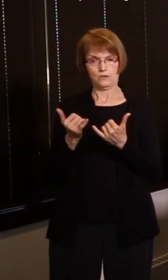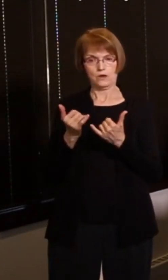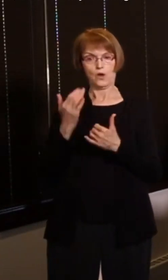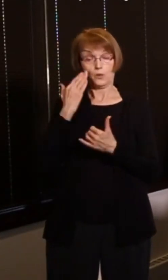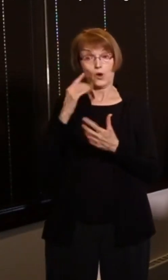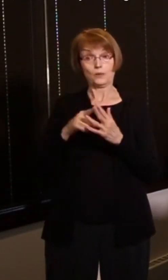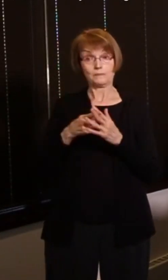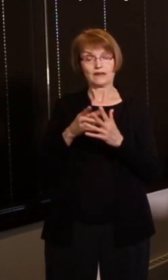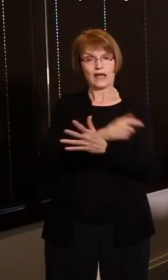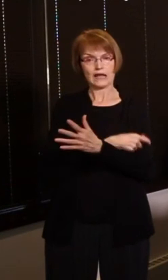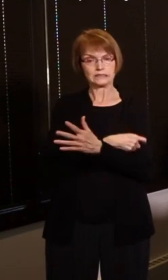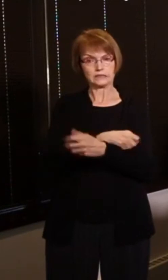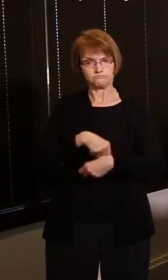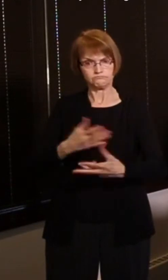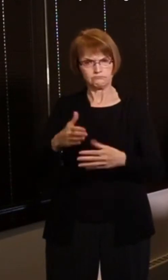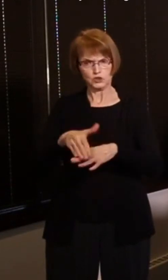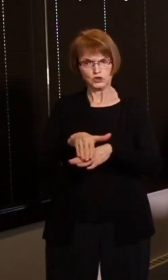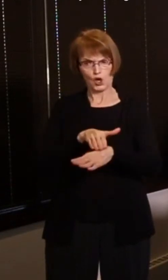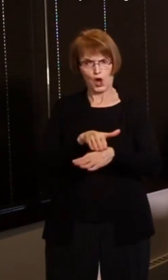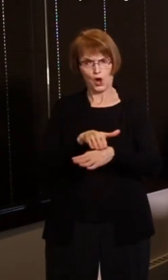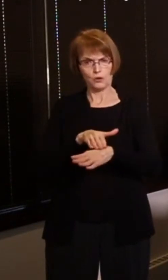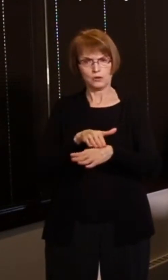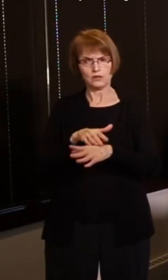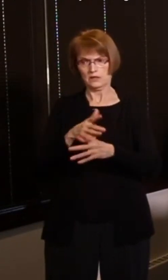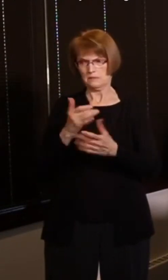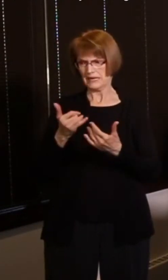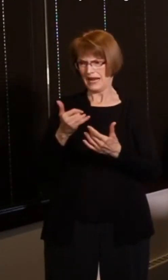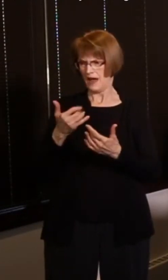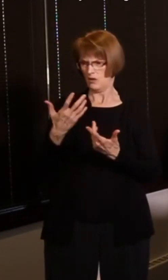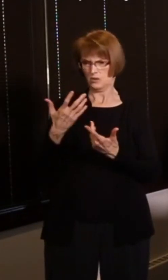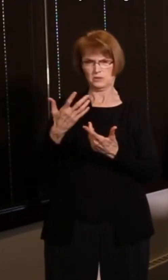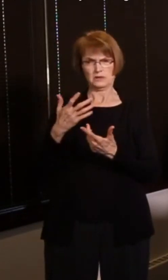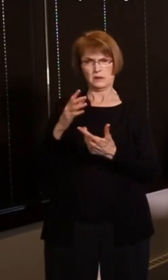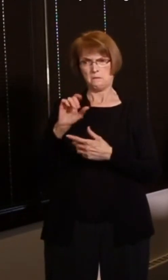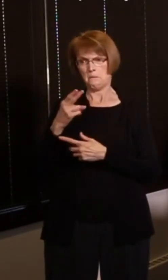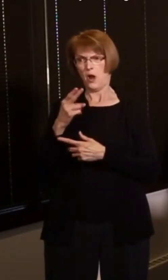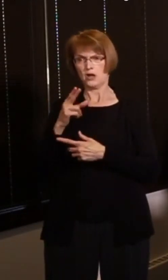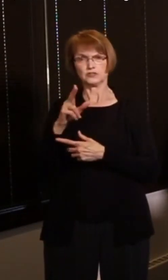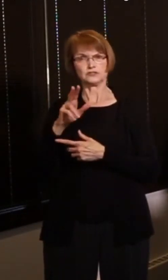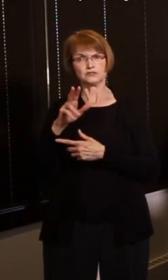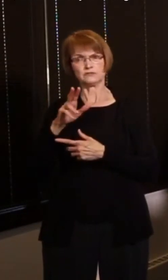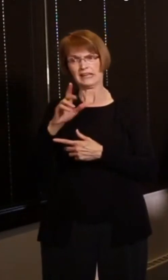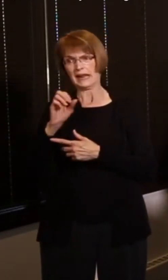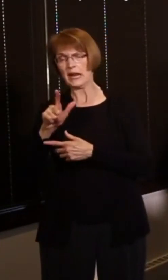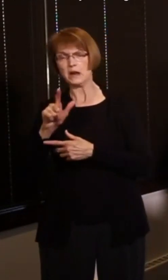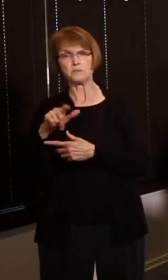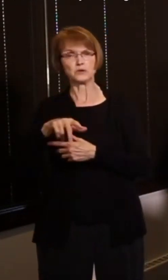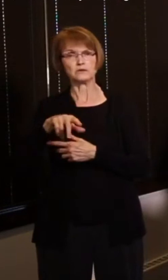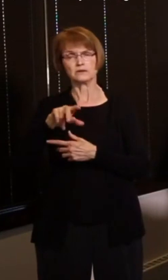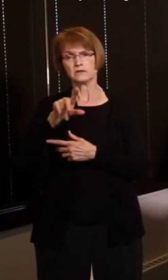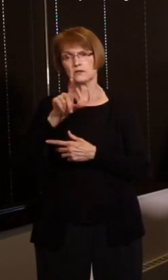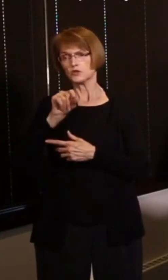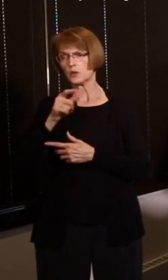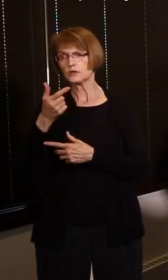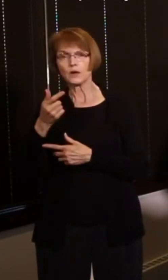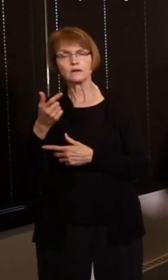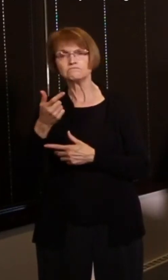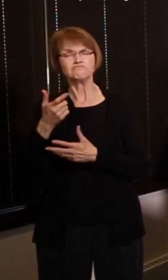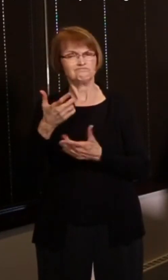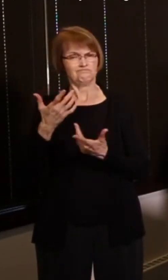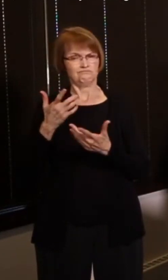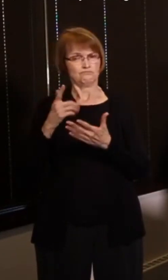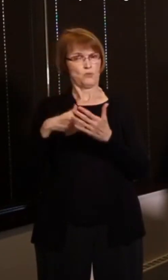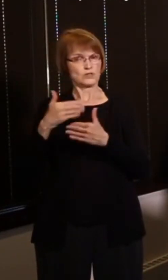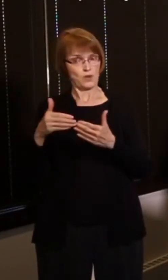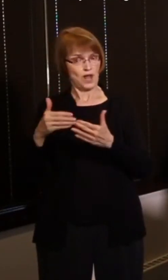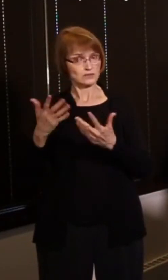slow in the beginning, but 3 months into the new year, where do you see the St. Louis region? We're still,